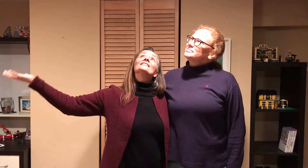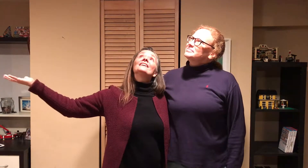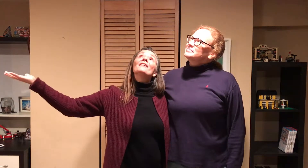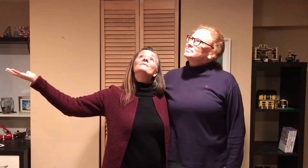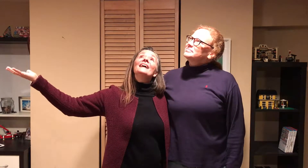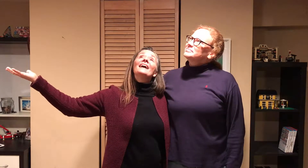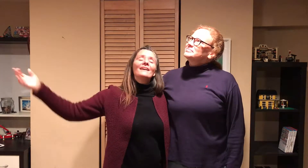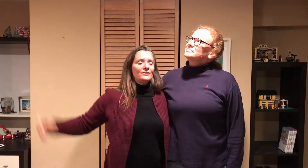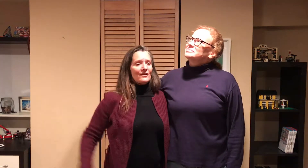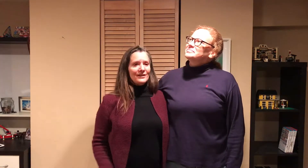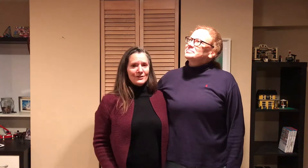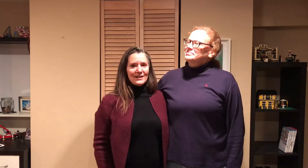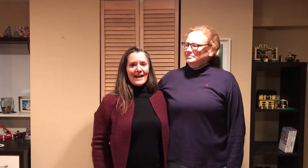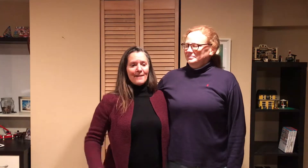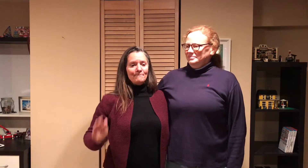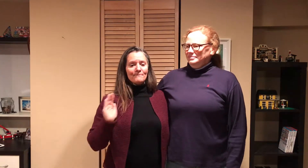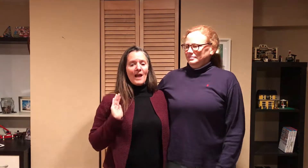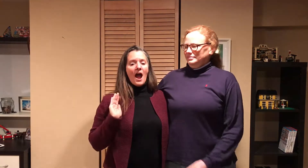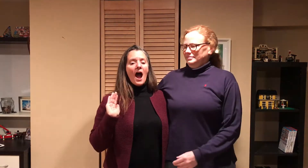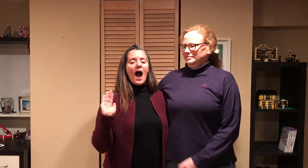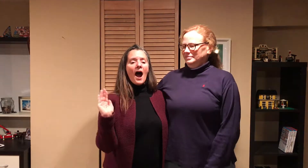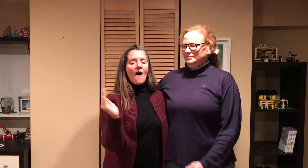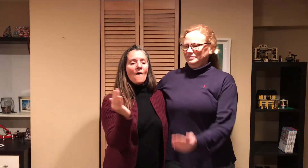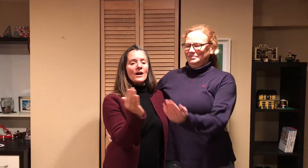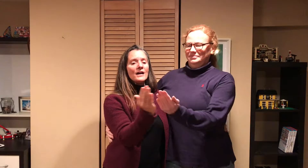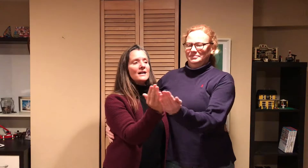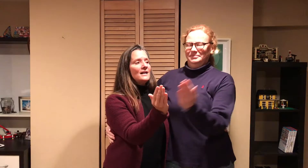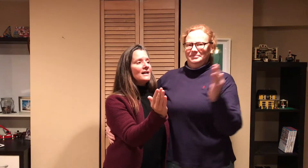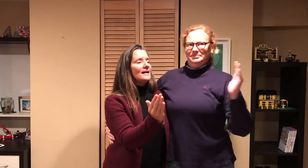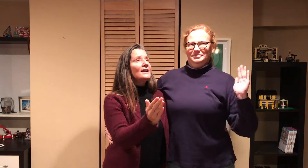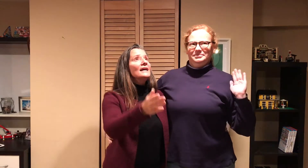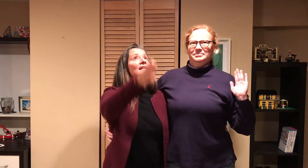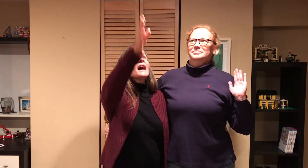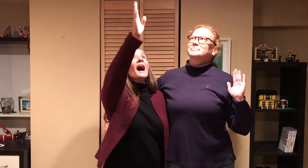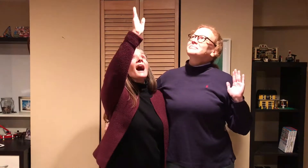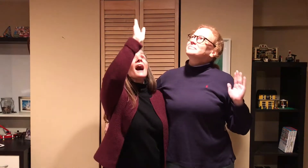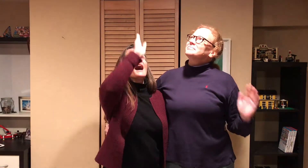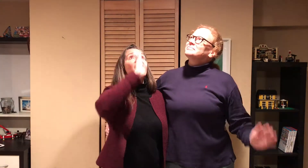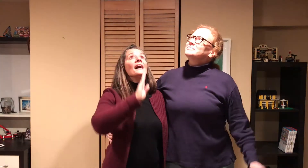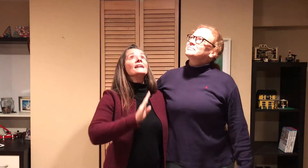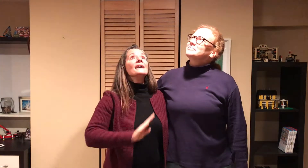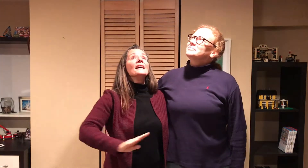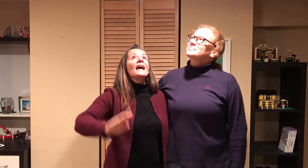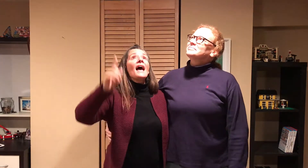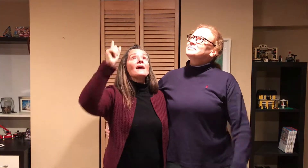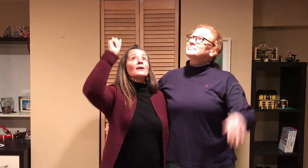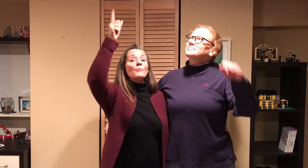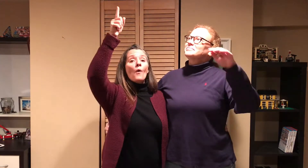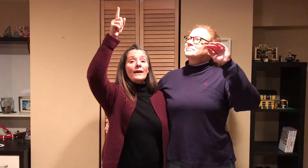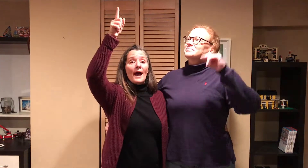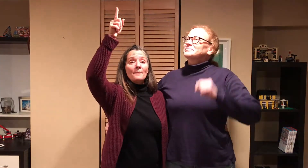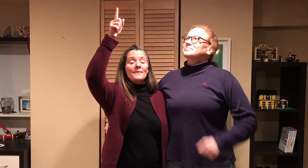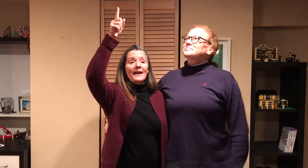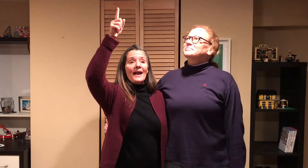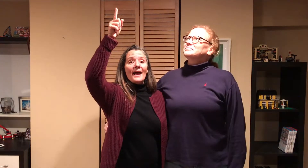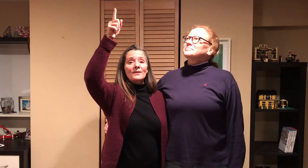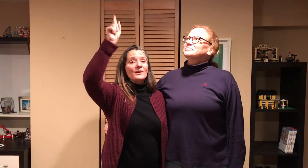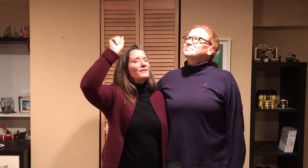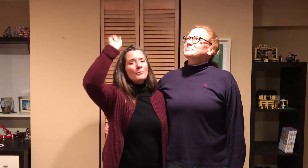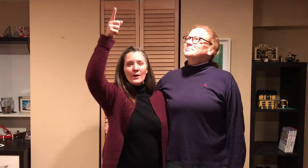look up. Yay. So I'm going to do that again. Our God. And I'm going to point up. And whenever you point